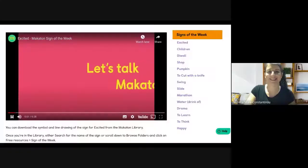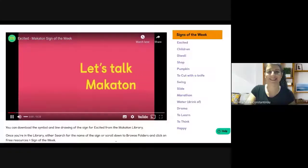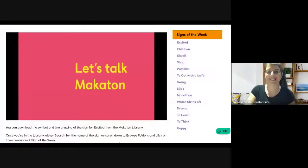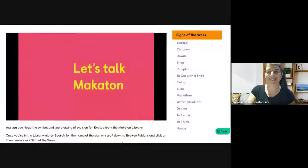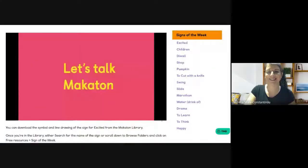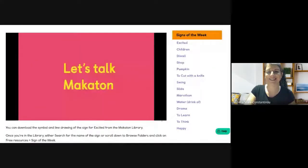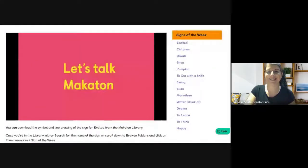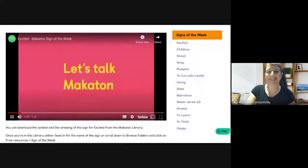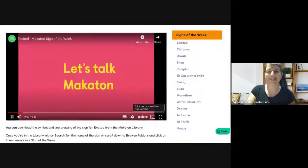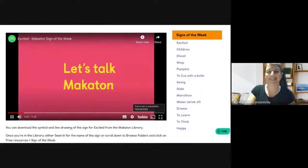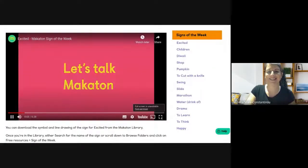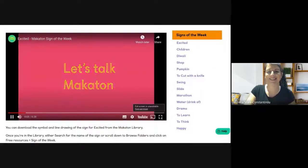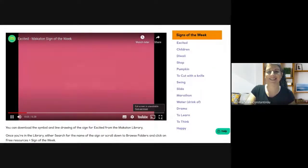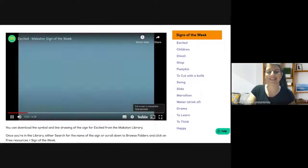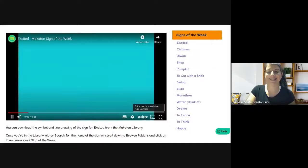Let's talk Makaton.